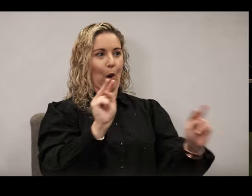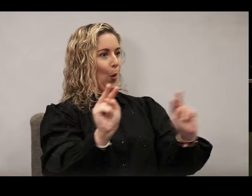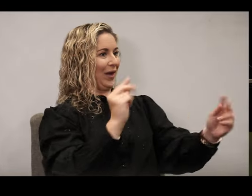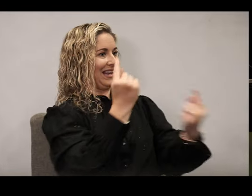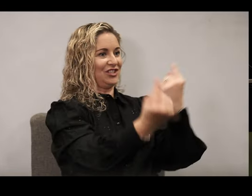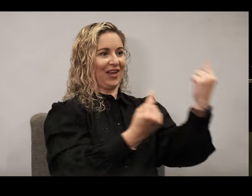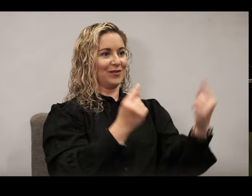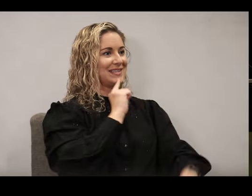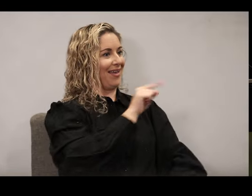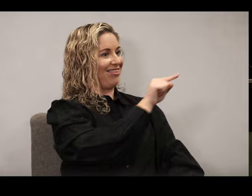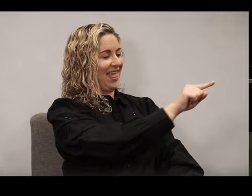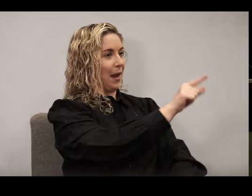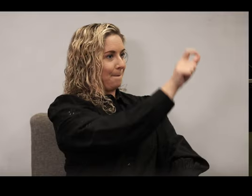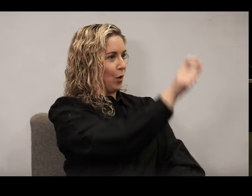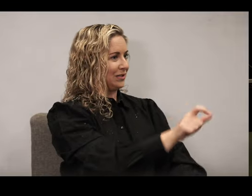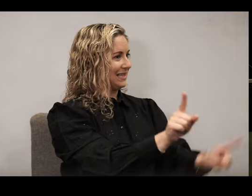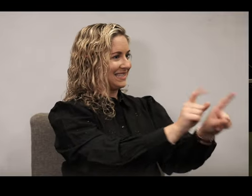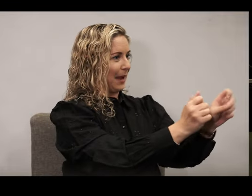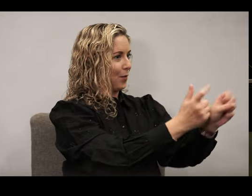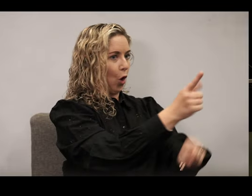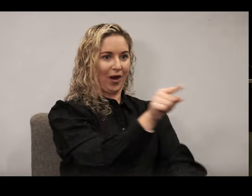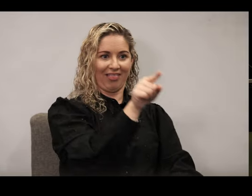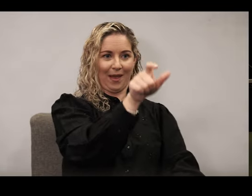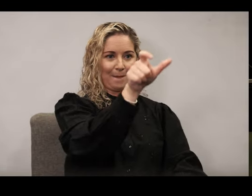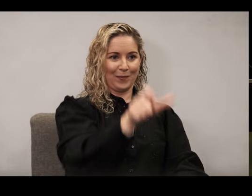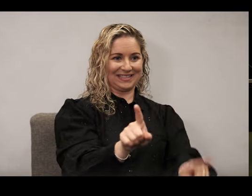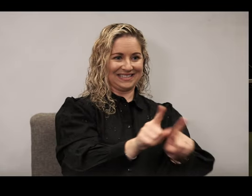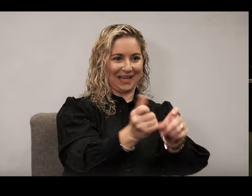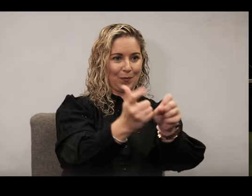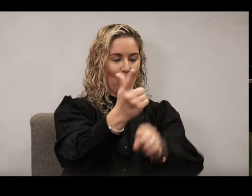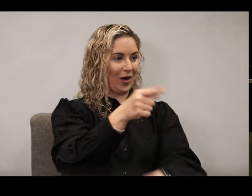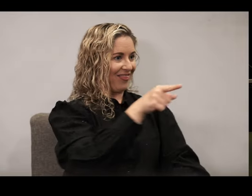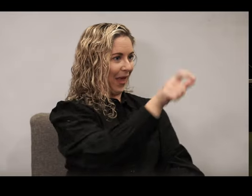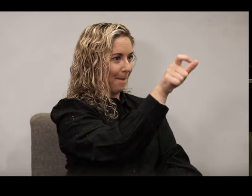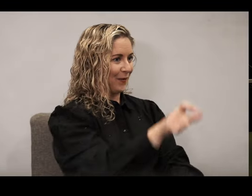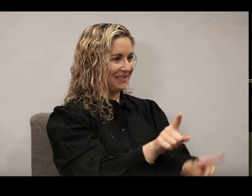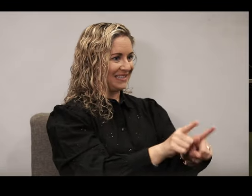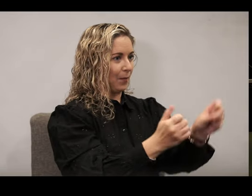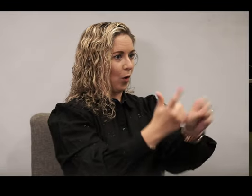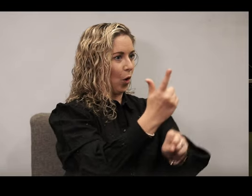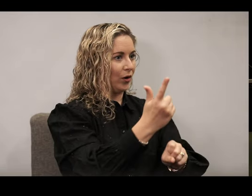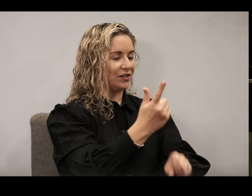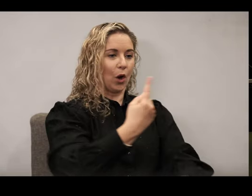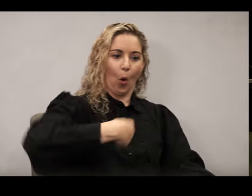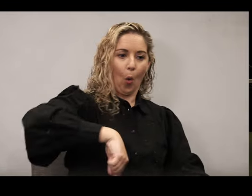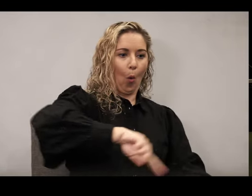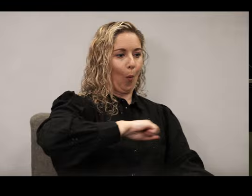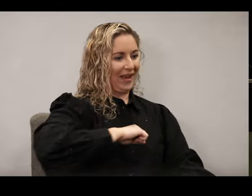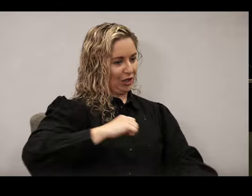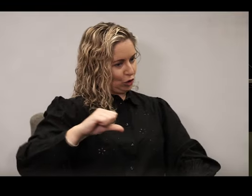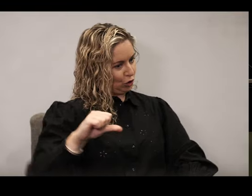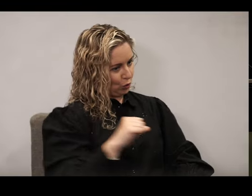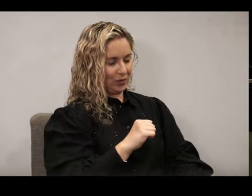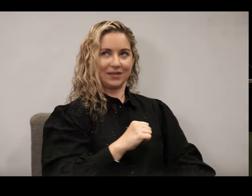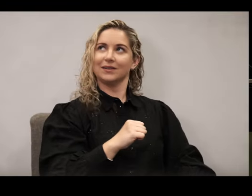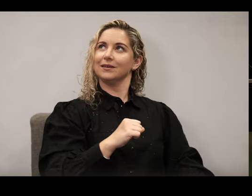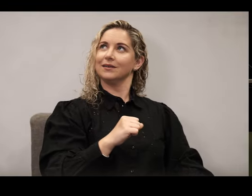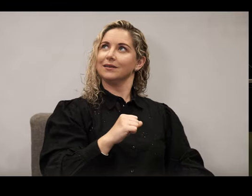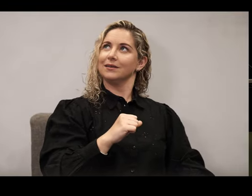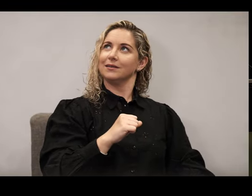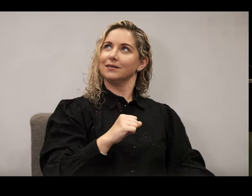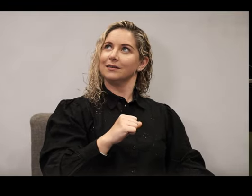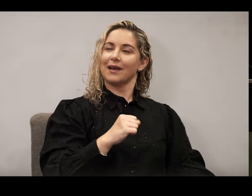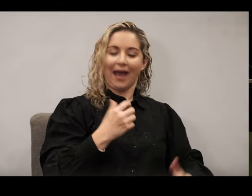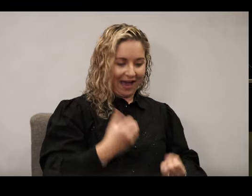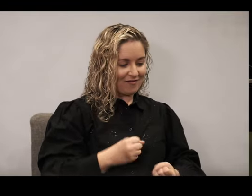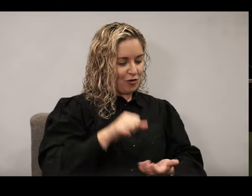goodness. Another way of saying it is holiness, righteousness, the glory of God's loving goodness shining forth in